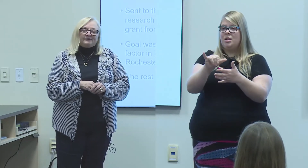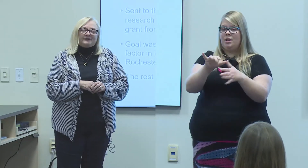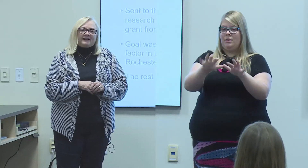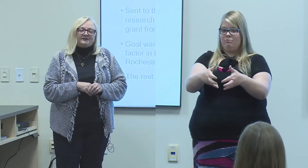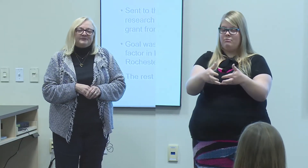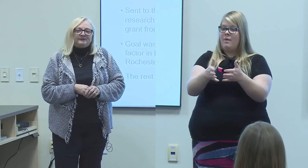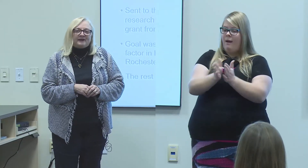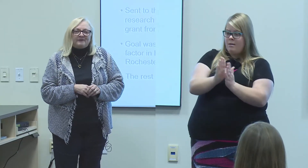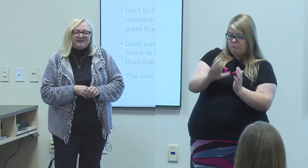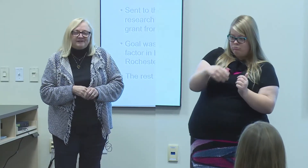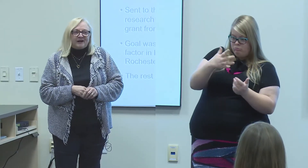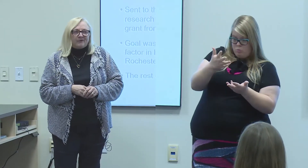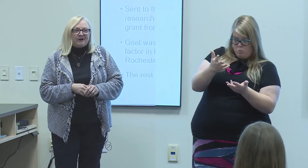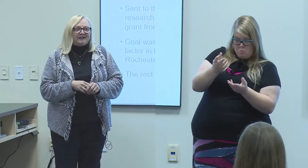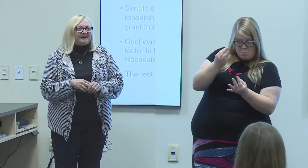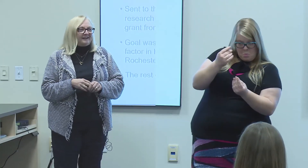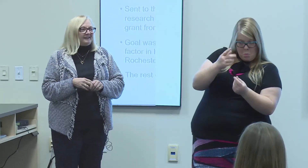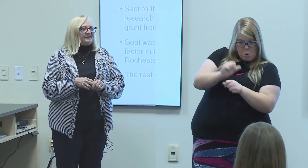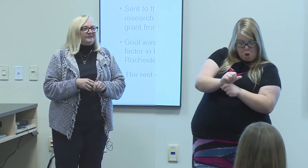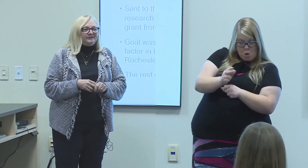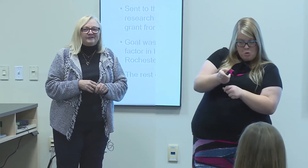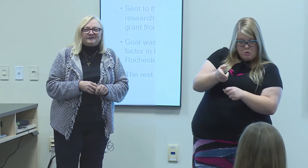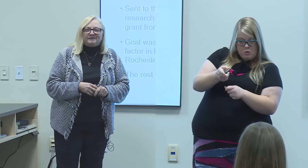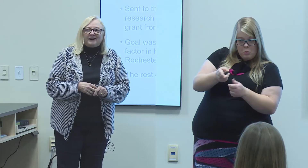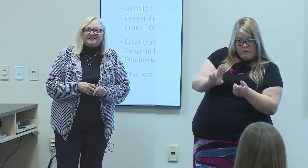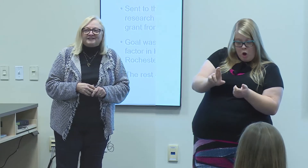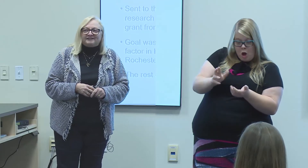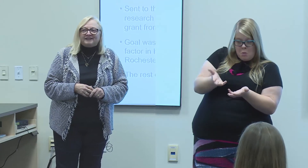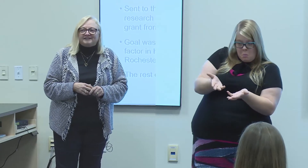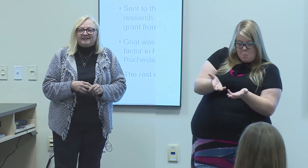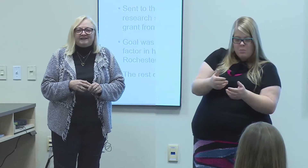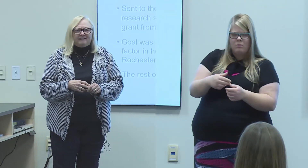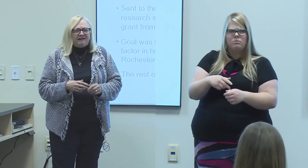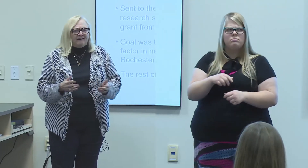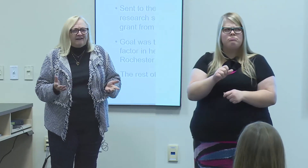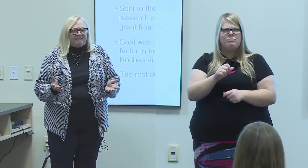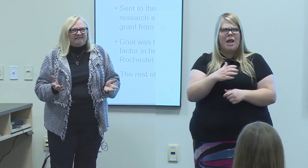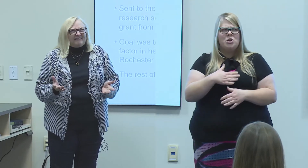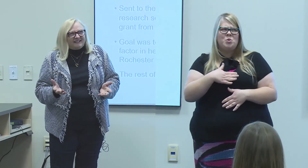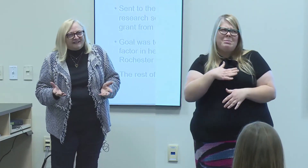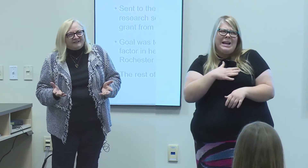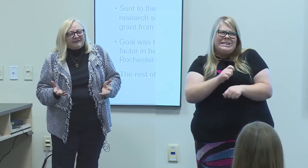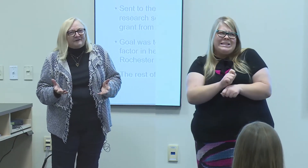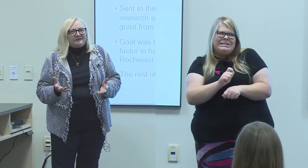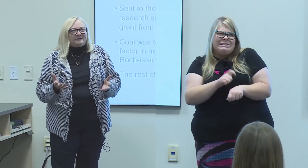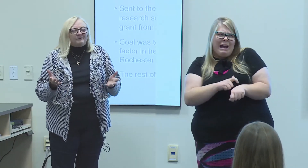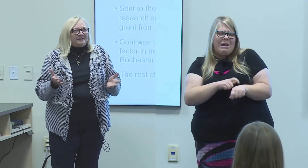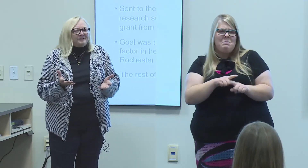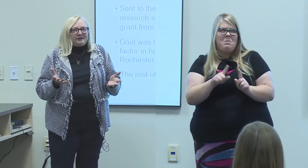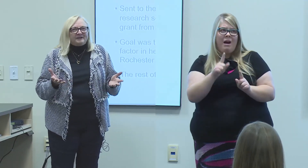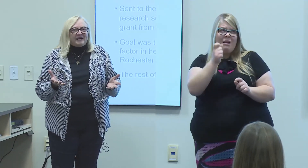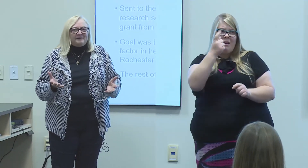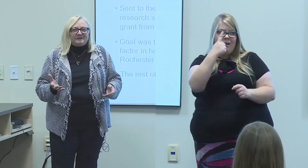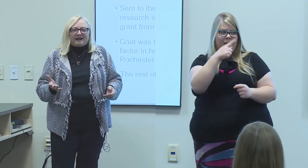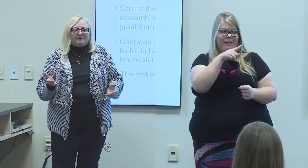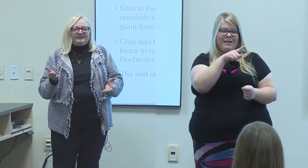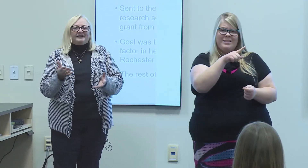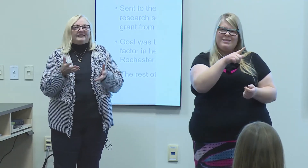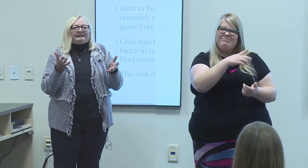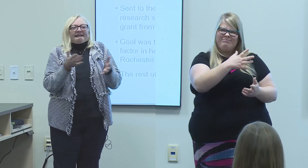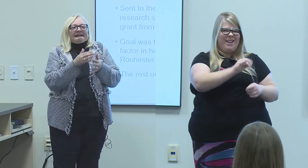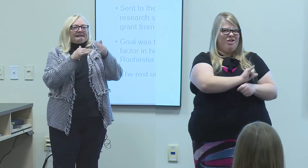hematology unit asked me what I would think about working at University of Rochester, and I said, well, you know, I really enjoyed my time